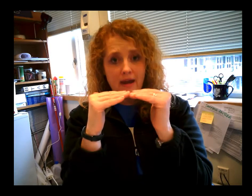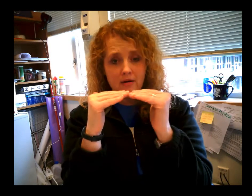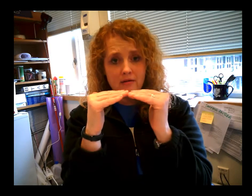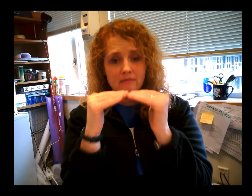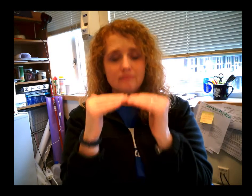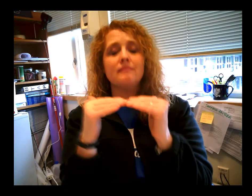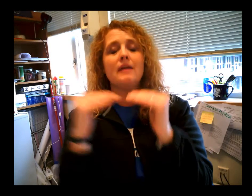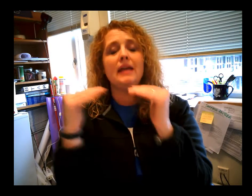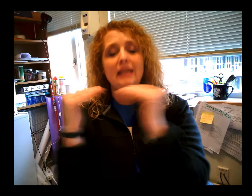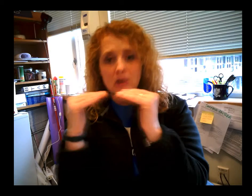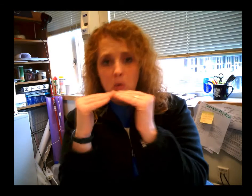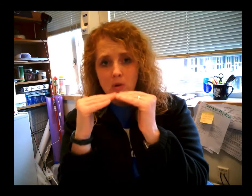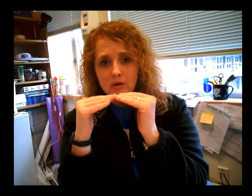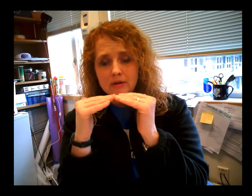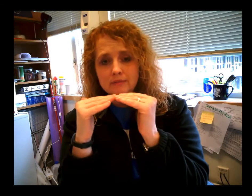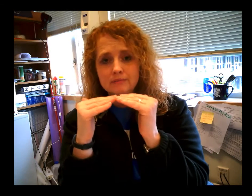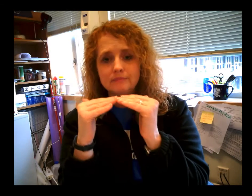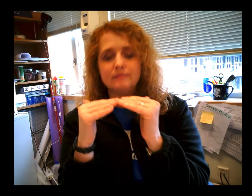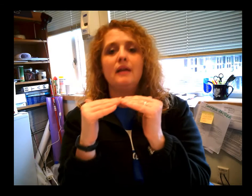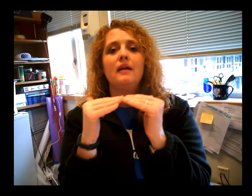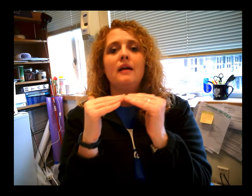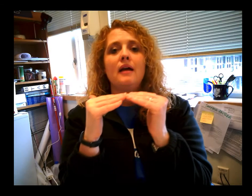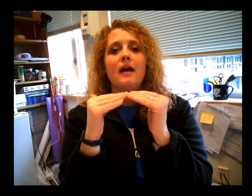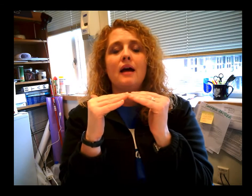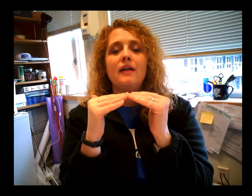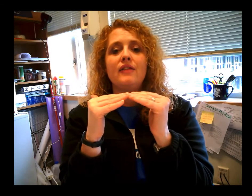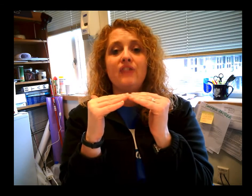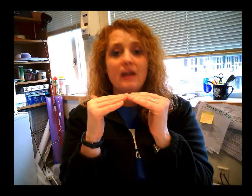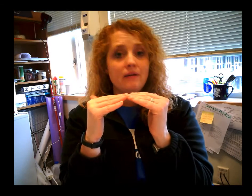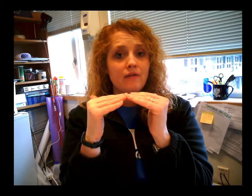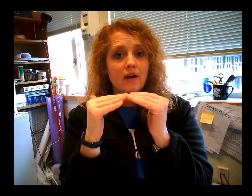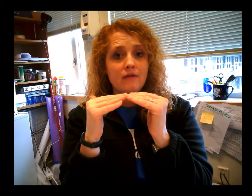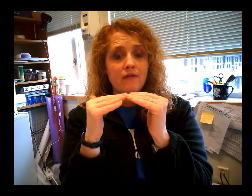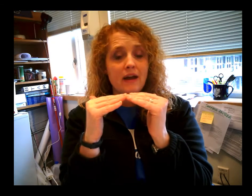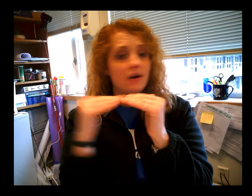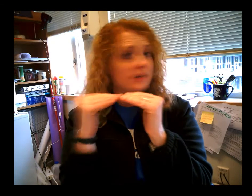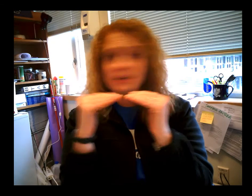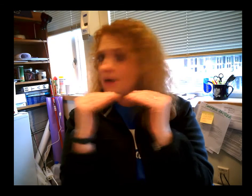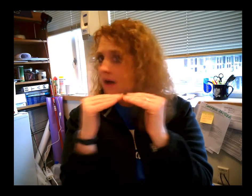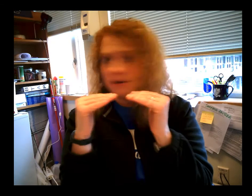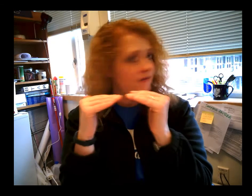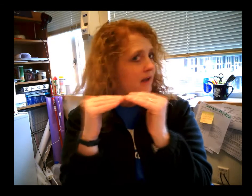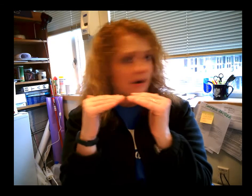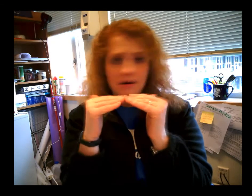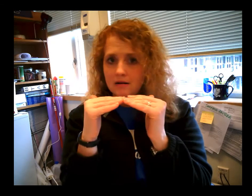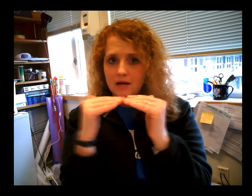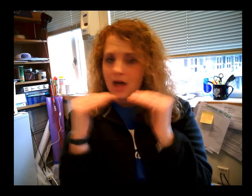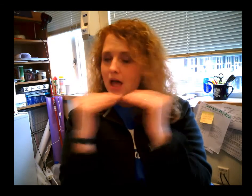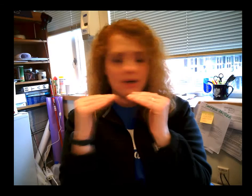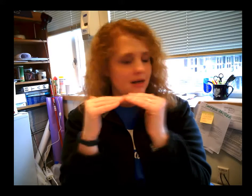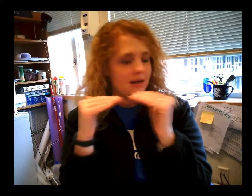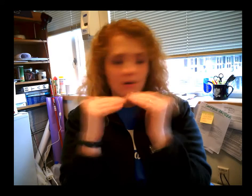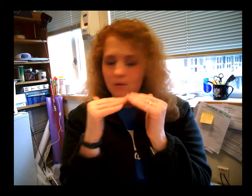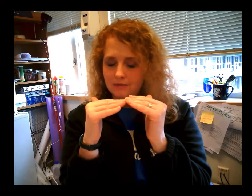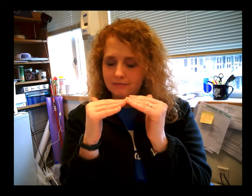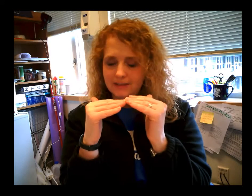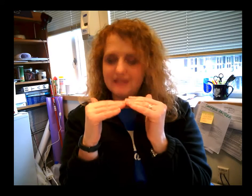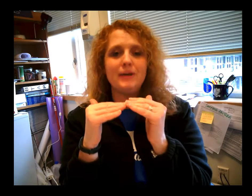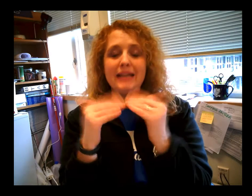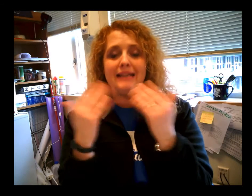fair, equal. The sign for unfair is unfair, unequal. It's pretty easy.